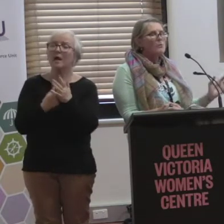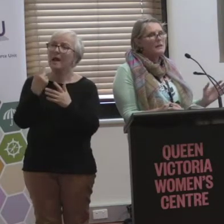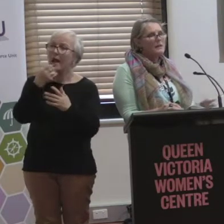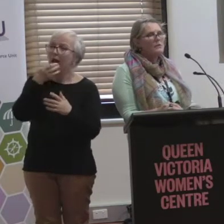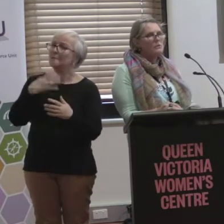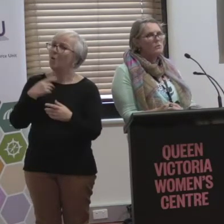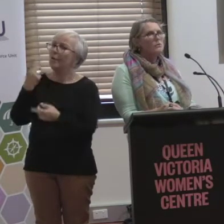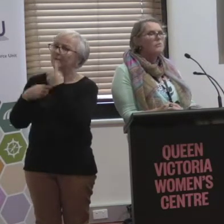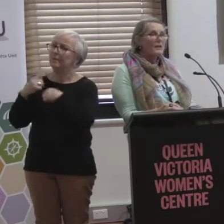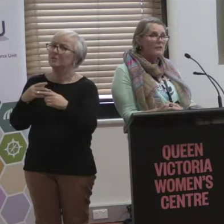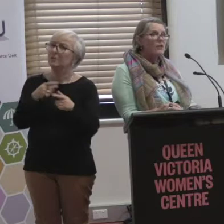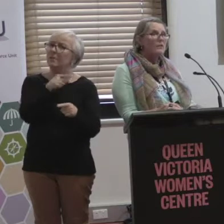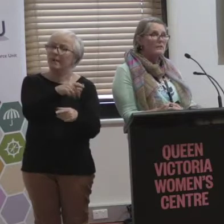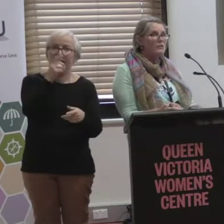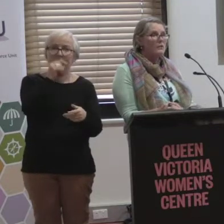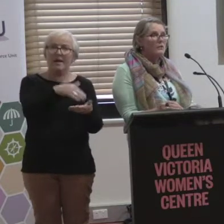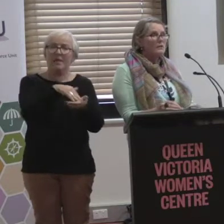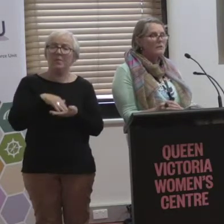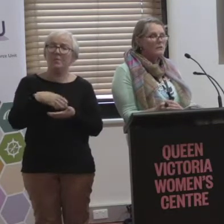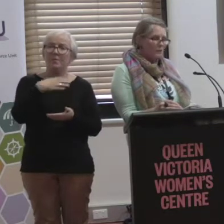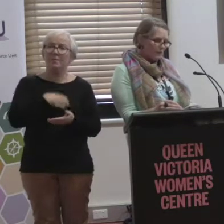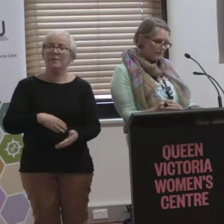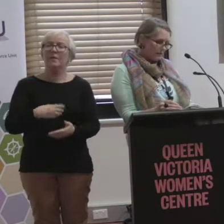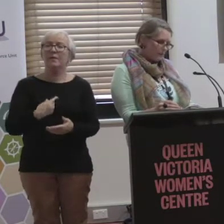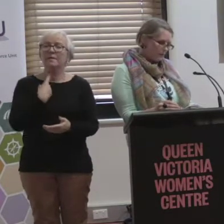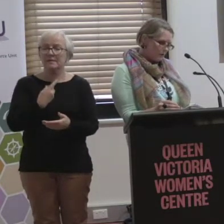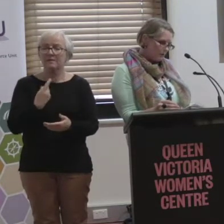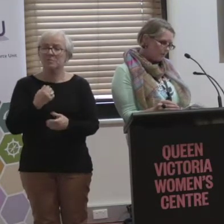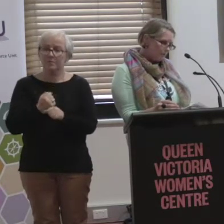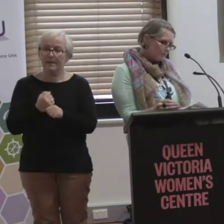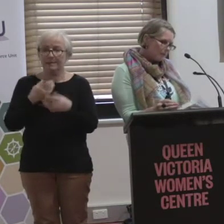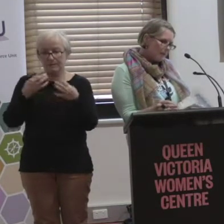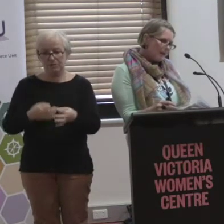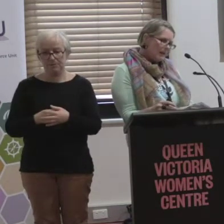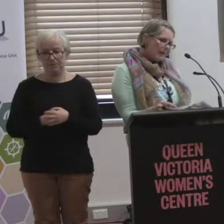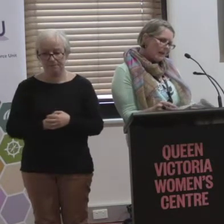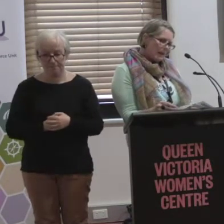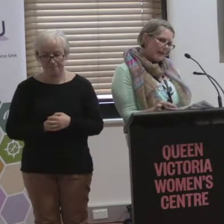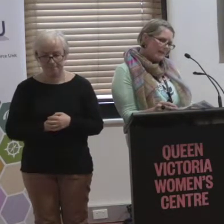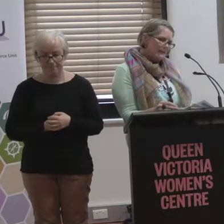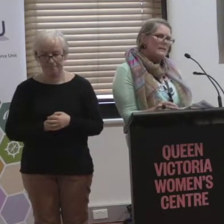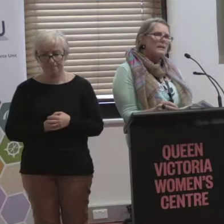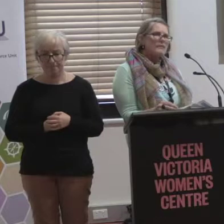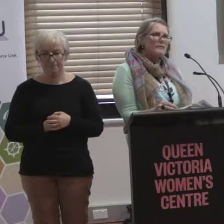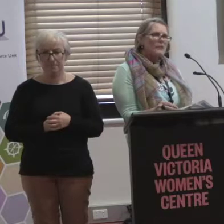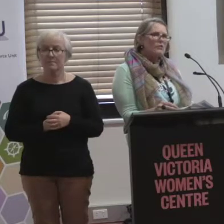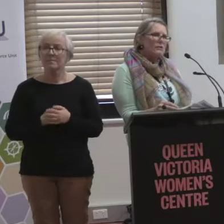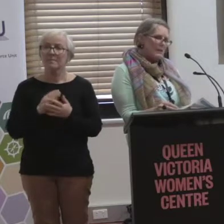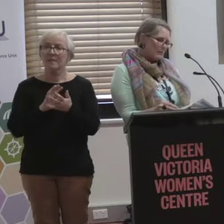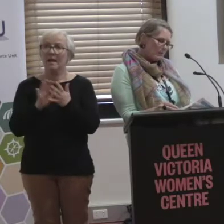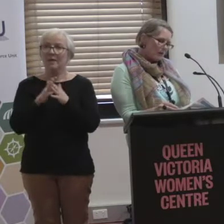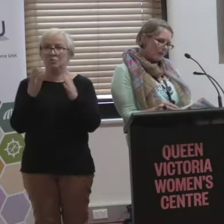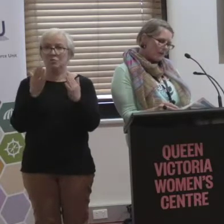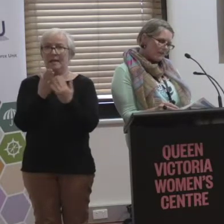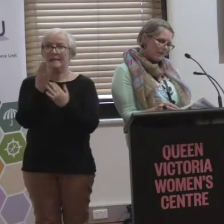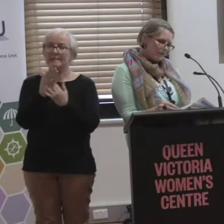can help that individual to make their own decision. So it's solely a supportive role. Now, accessing information